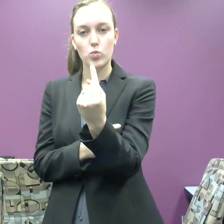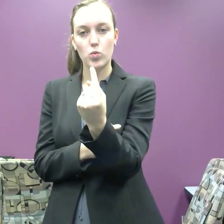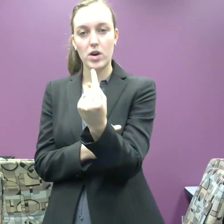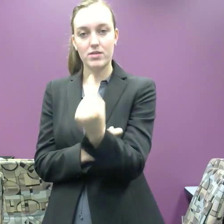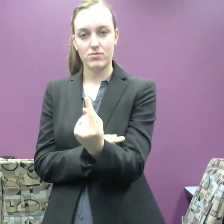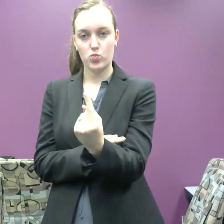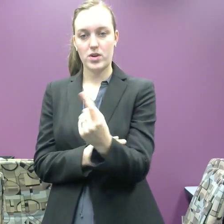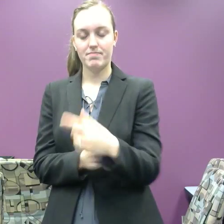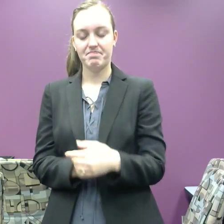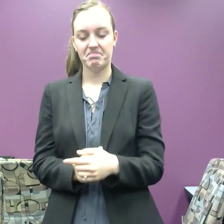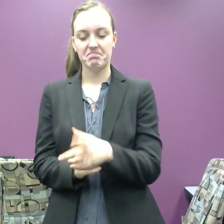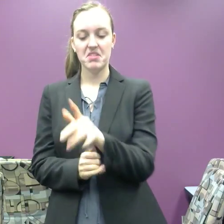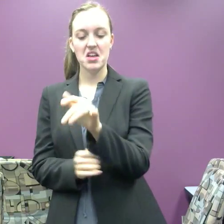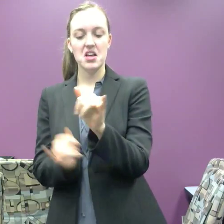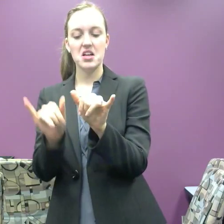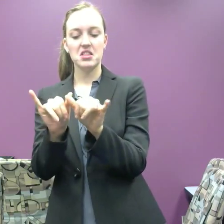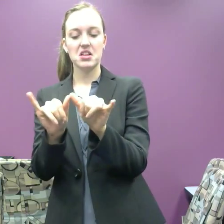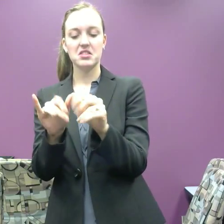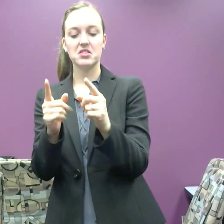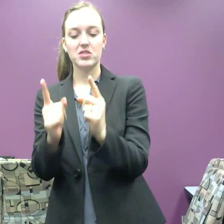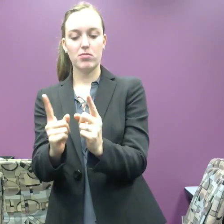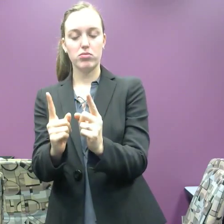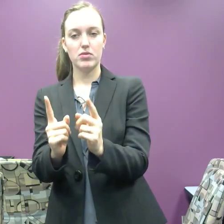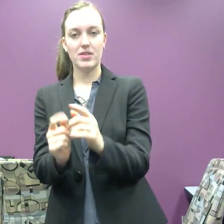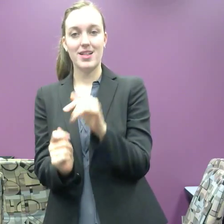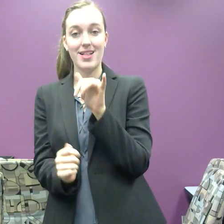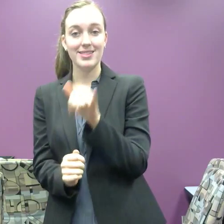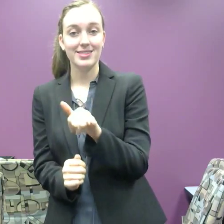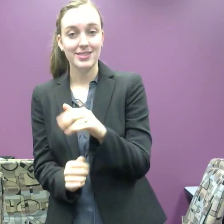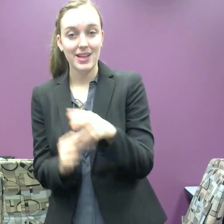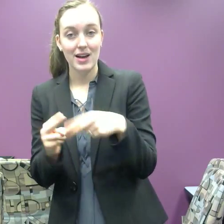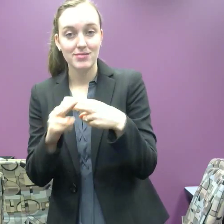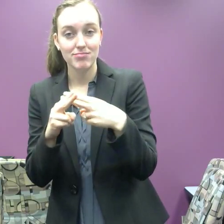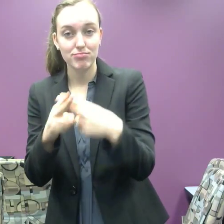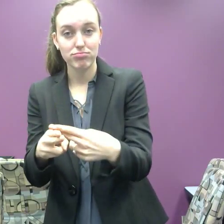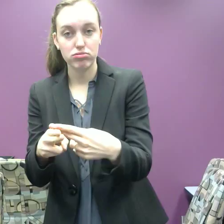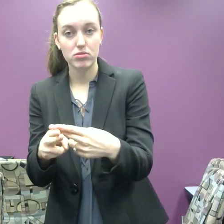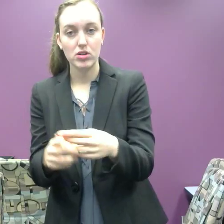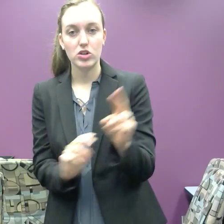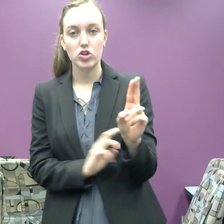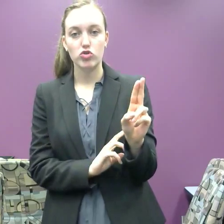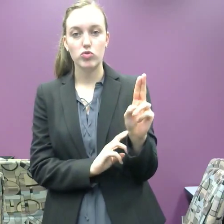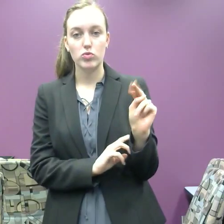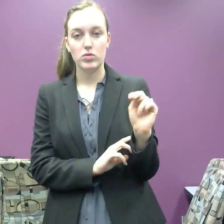distance between these two is called a unit.